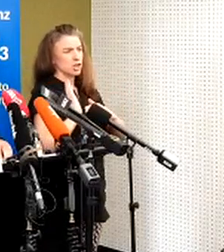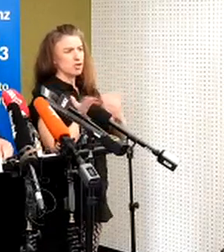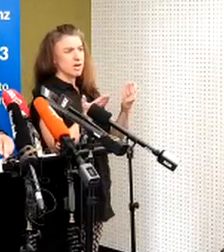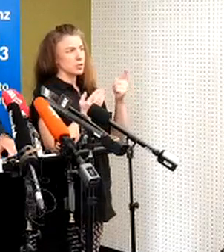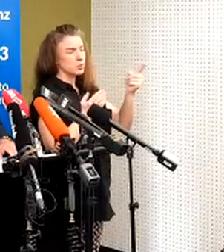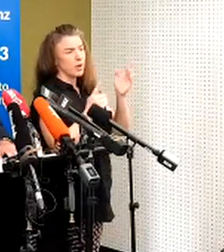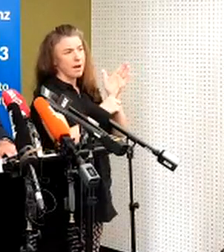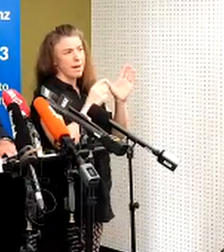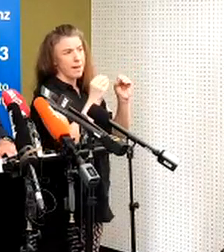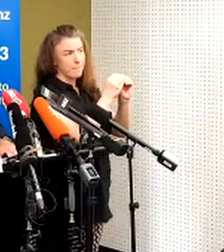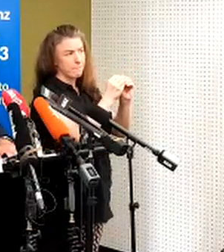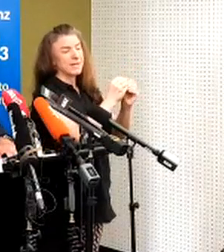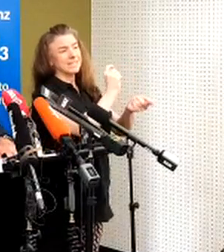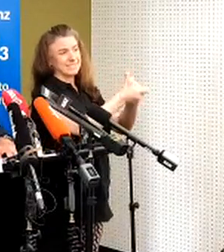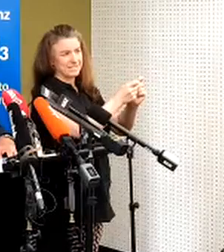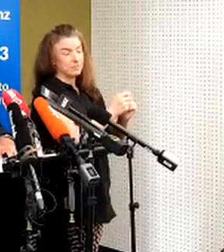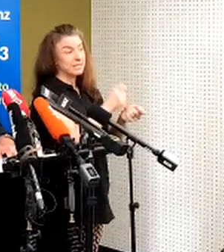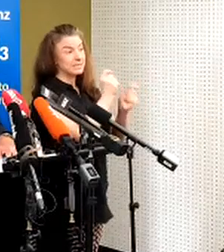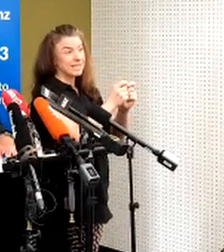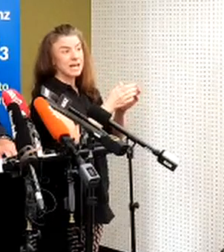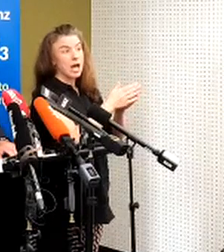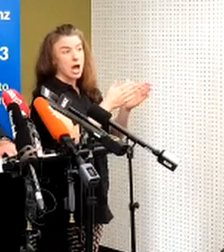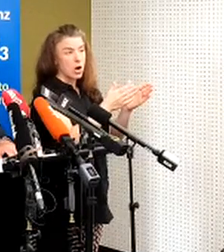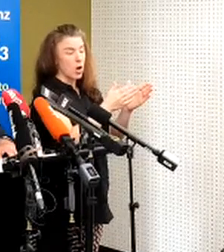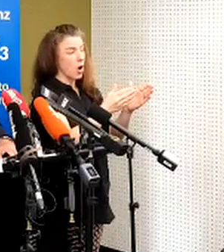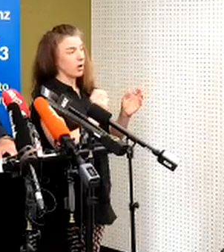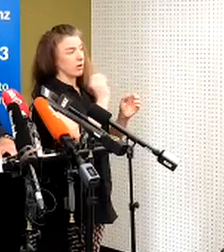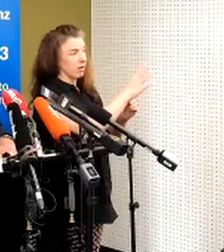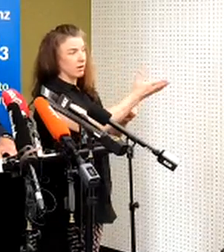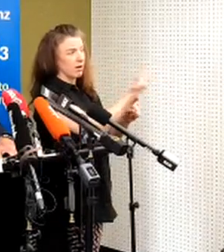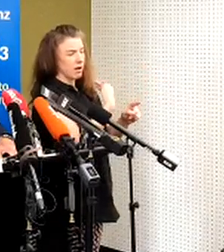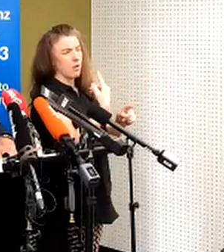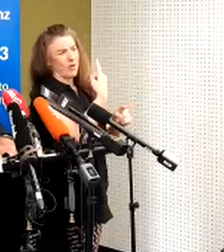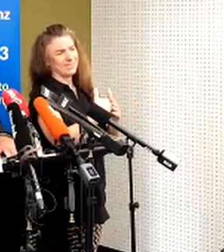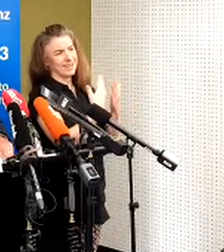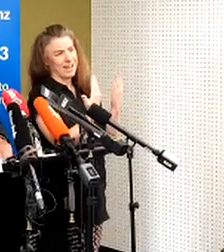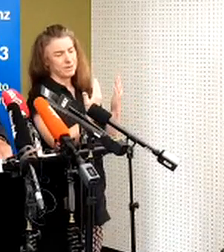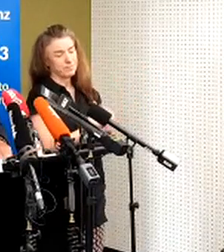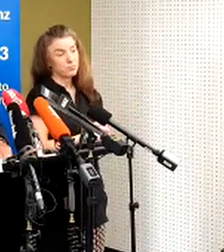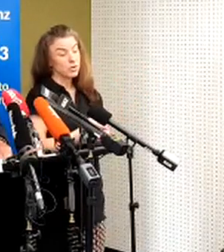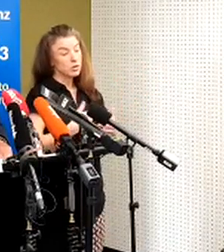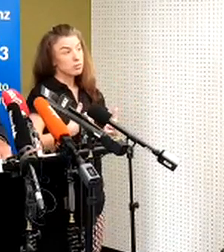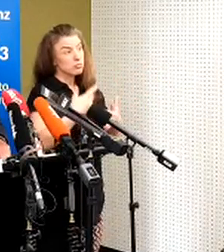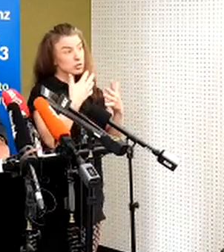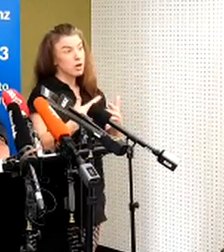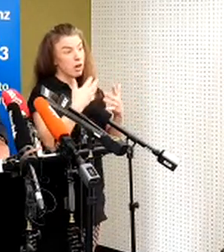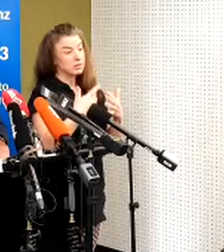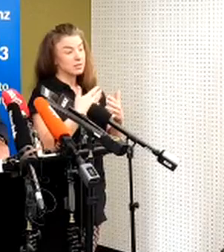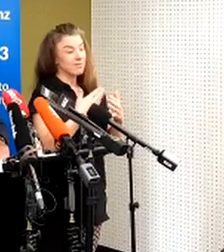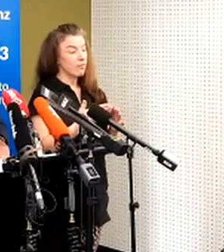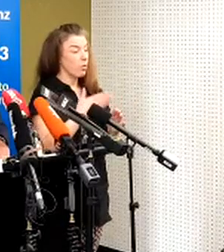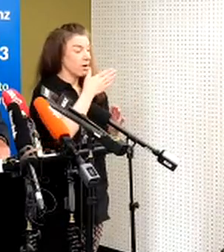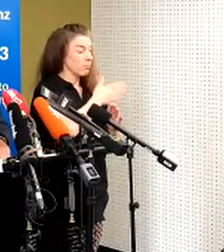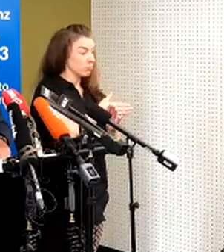testing. The test takes about a day to return a result. Generally speaking, results for the previous